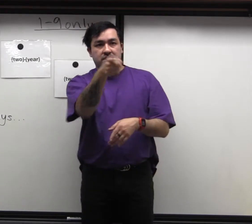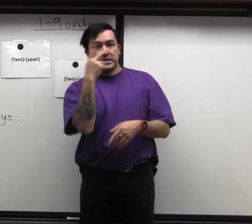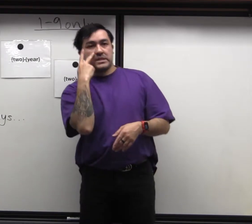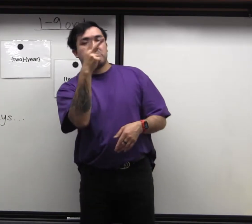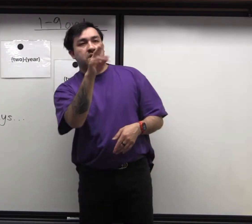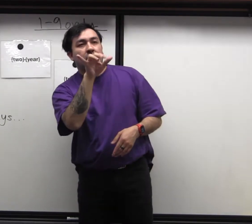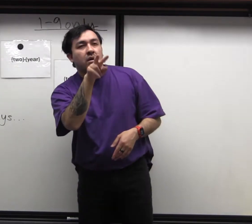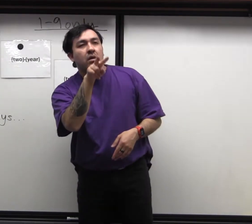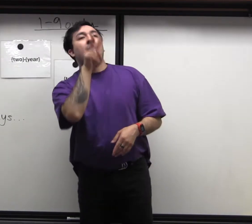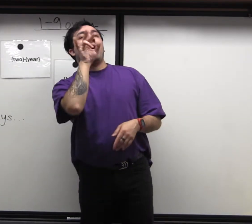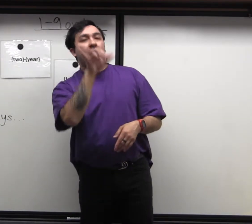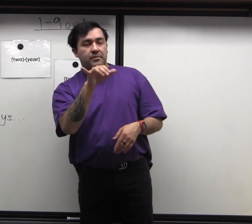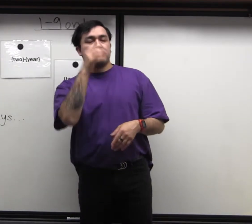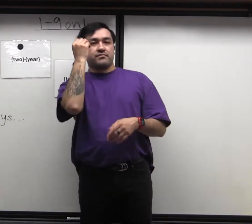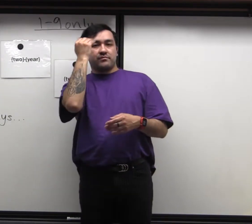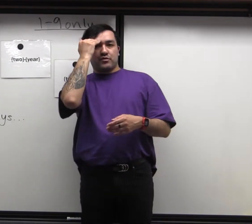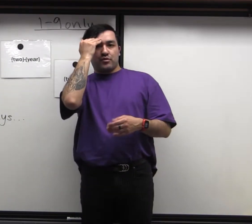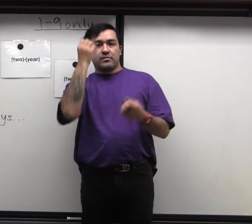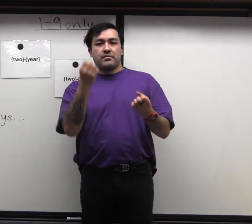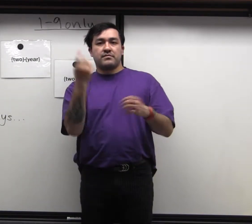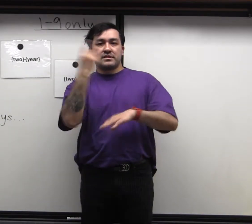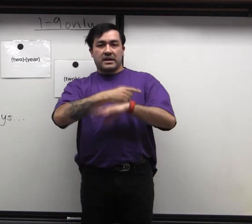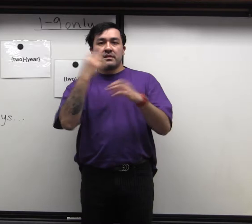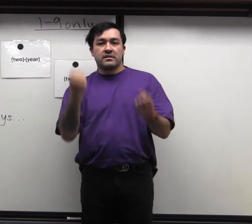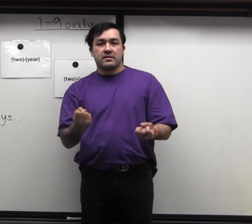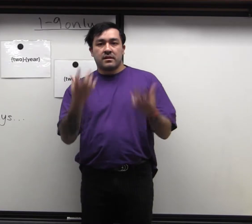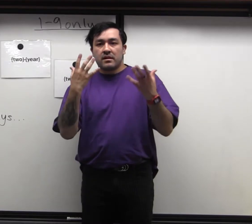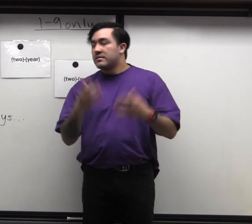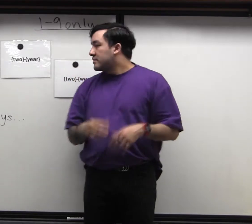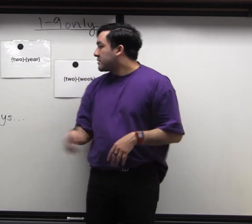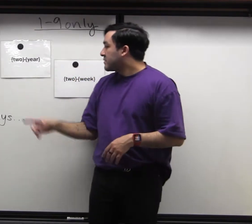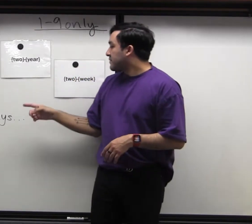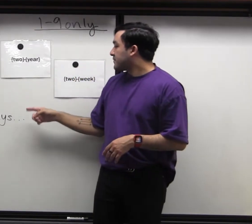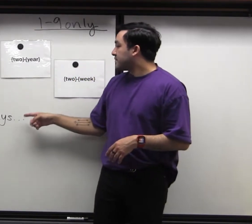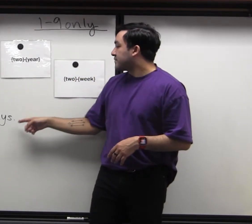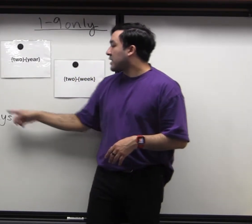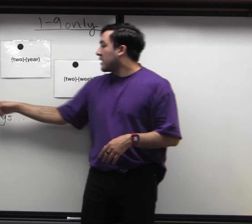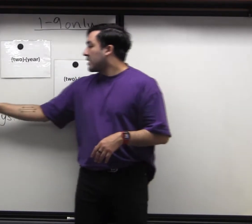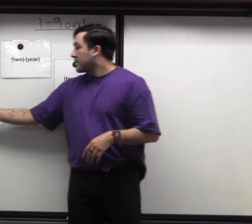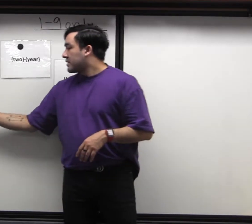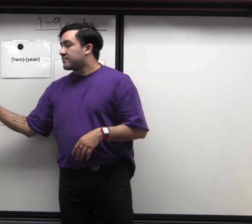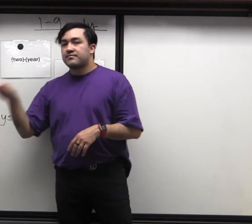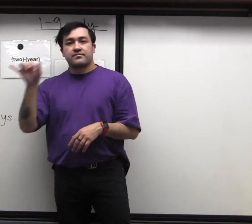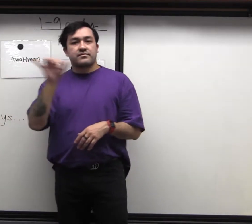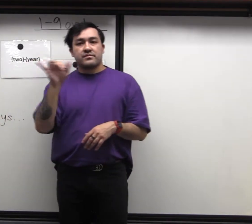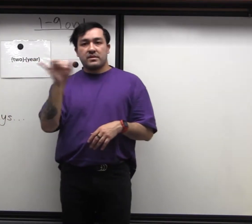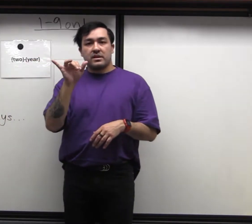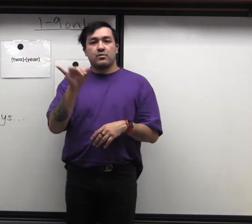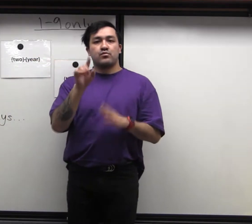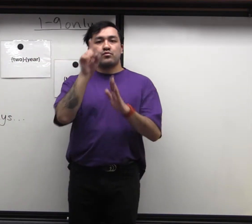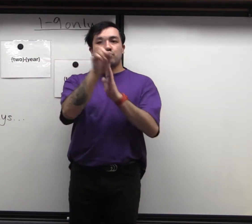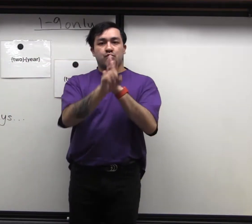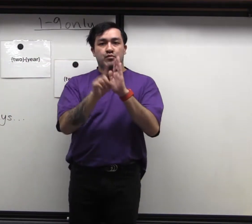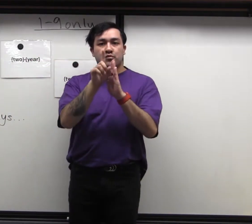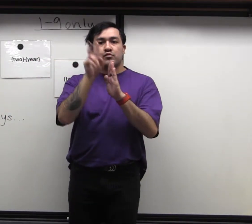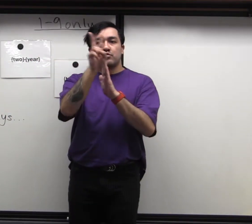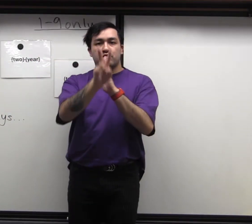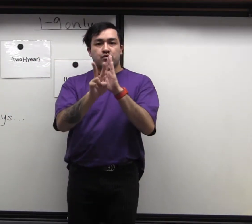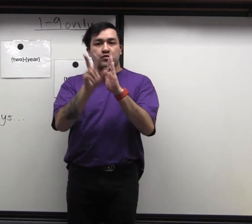see, especially for the other person who's watching you. It would be kind of almost impossible to really accurately guess that